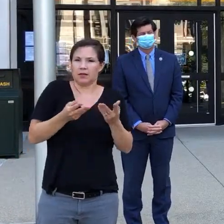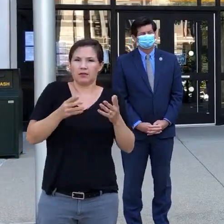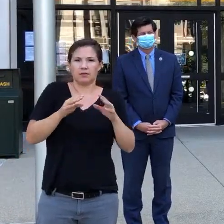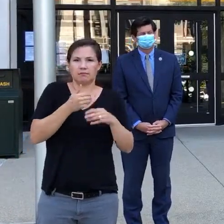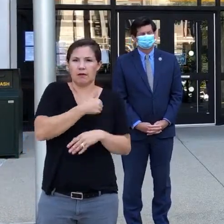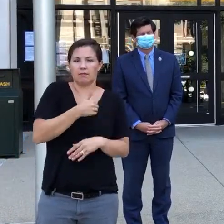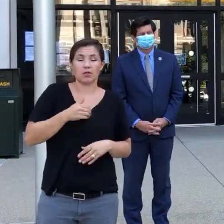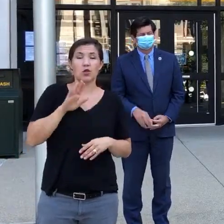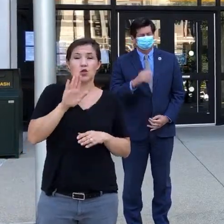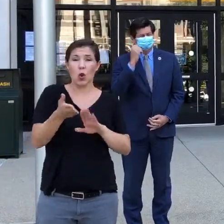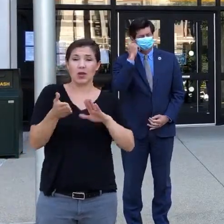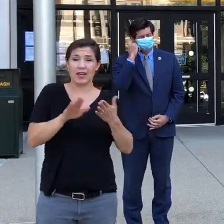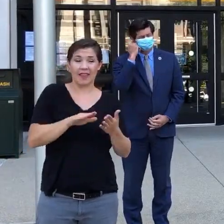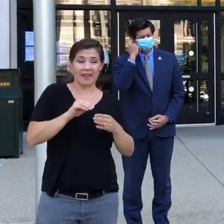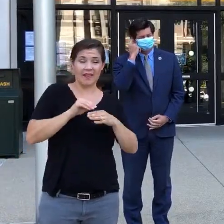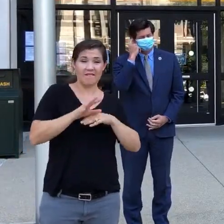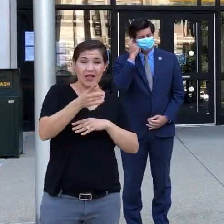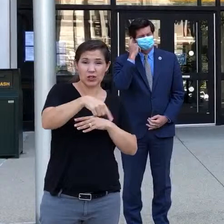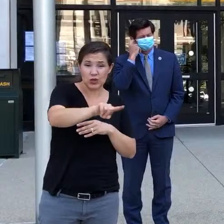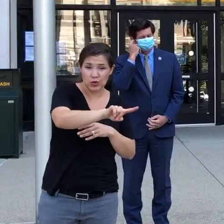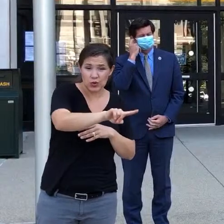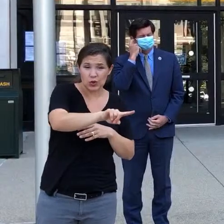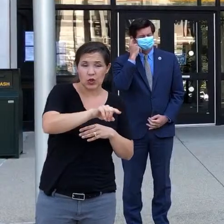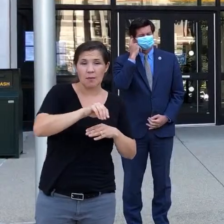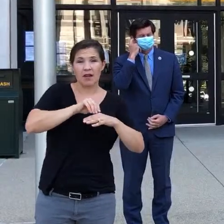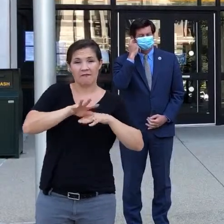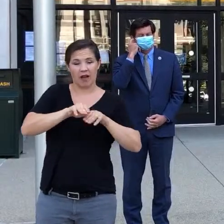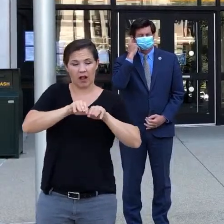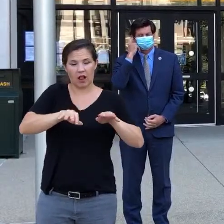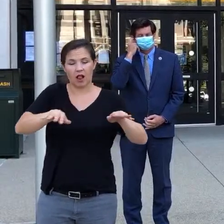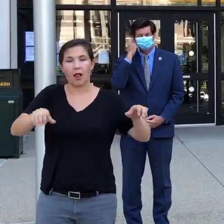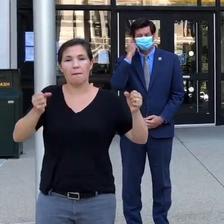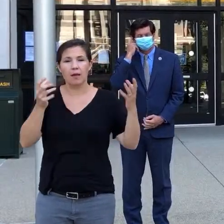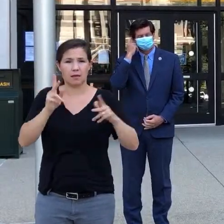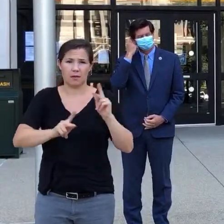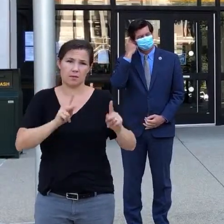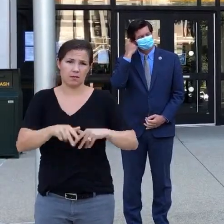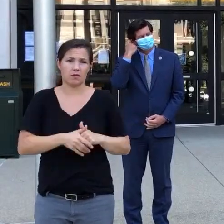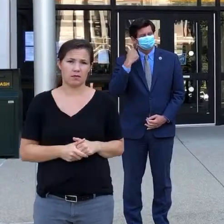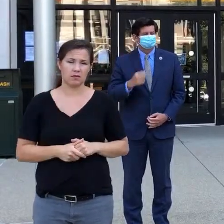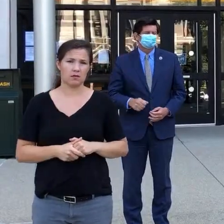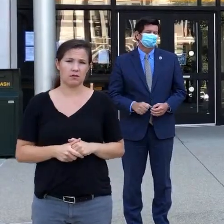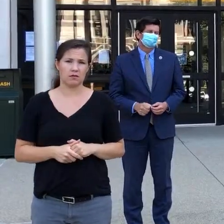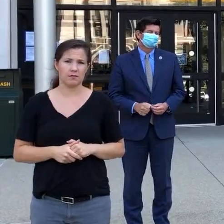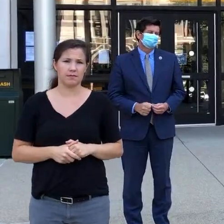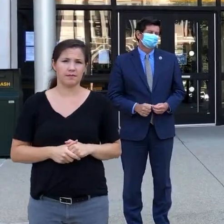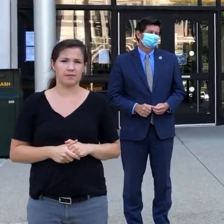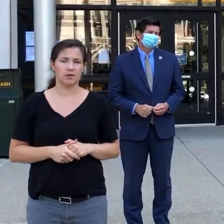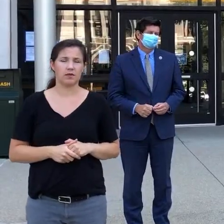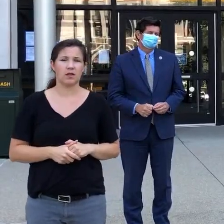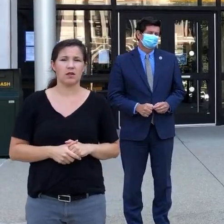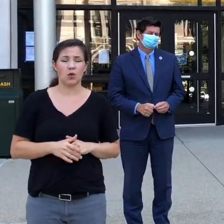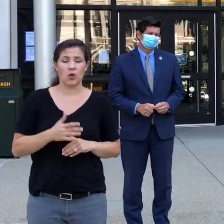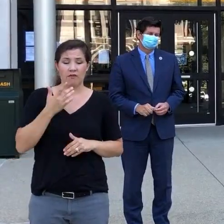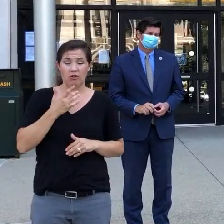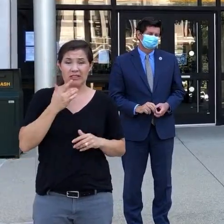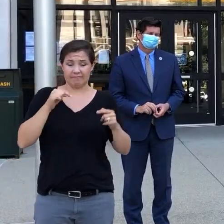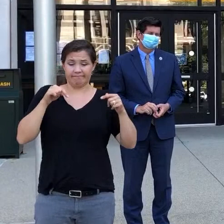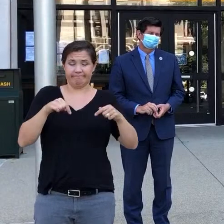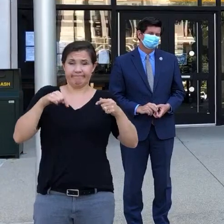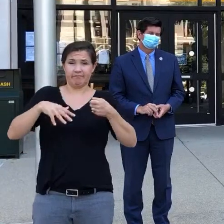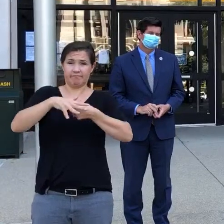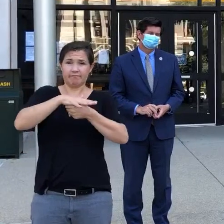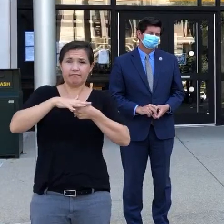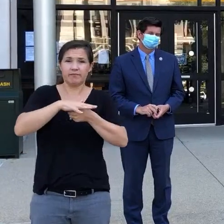affects not only you, but a whole ripple of folks. So we're very fortunate in this county to have a